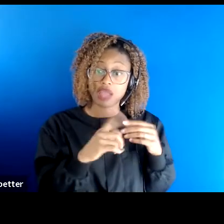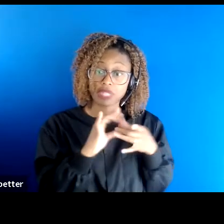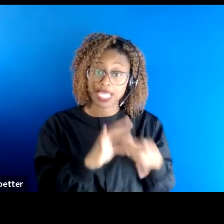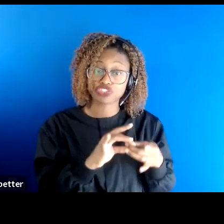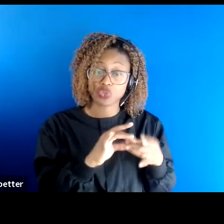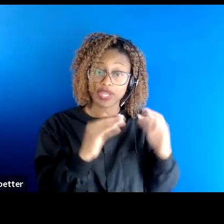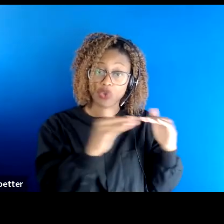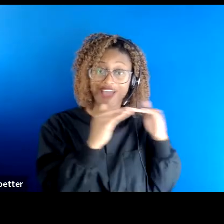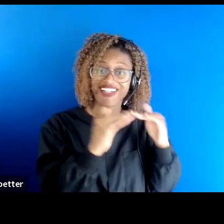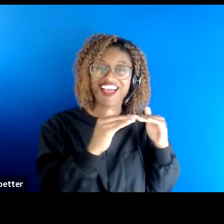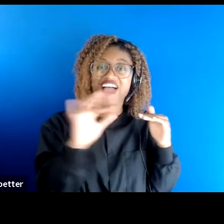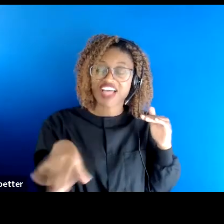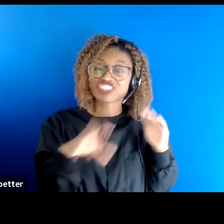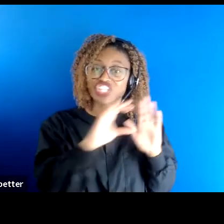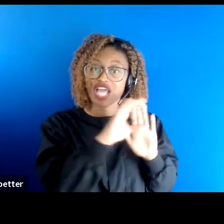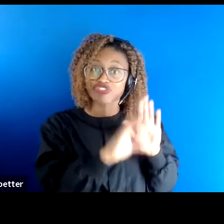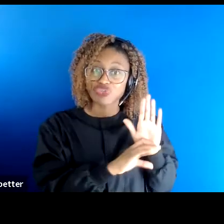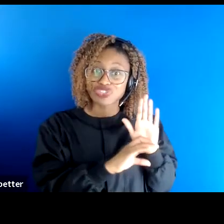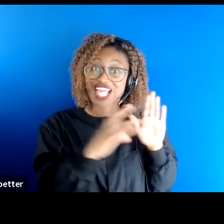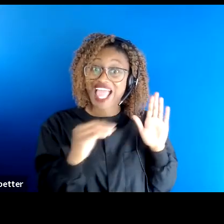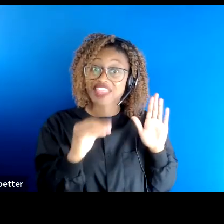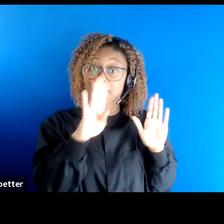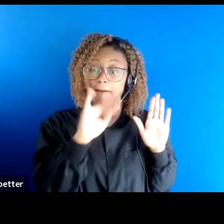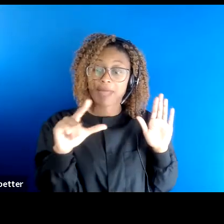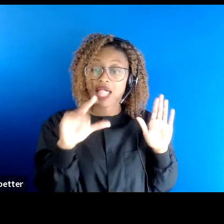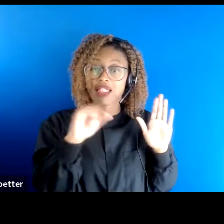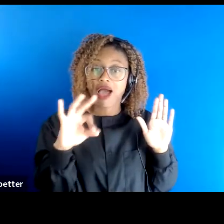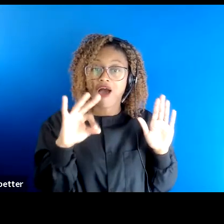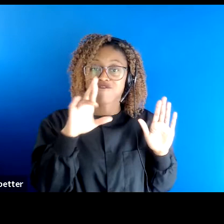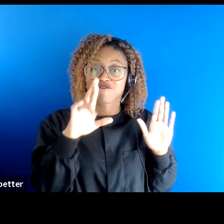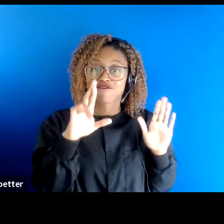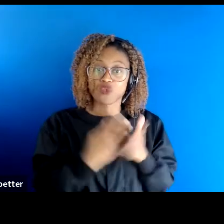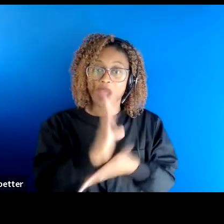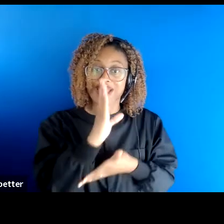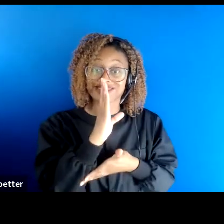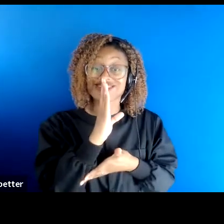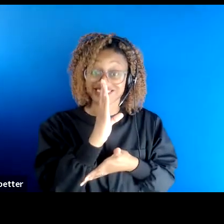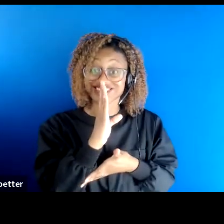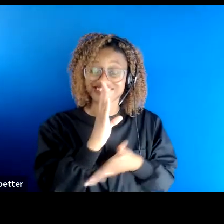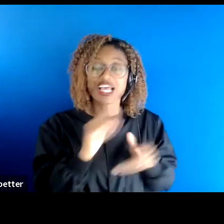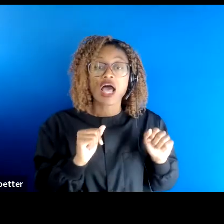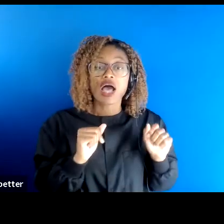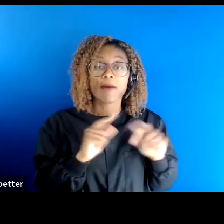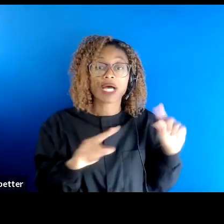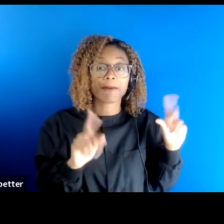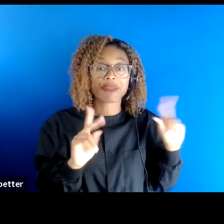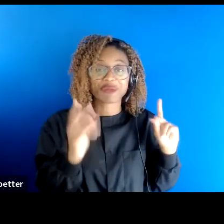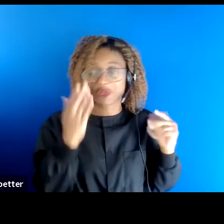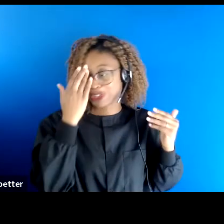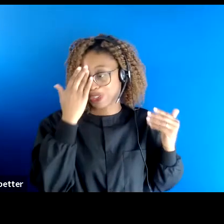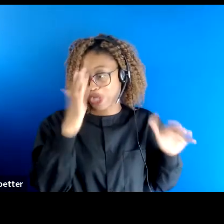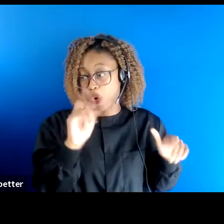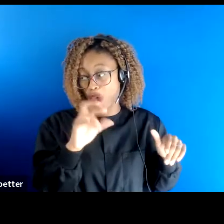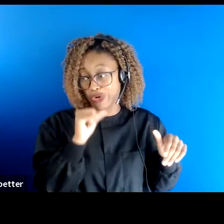the Constitution and the Bill of Rights. However, what people don't know or don't like to think about is that